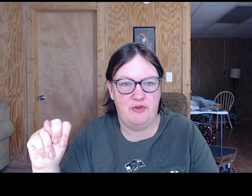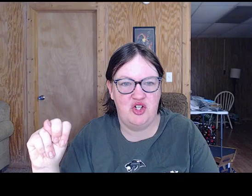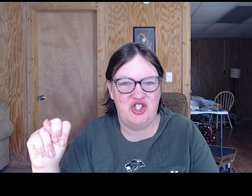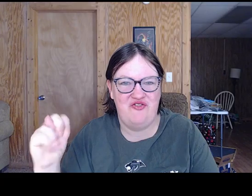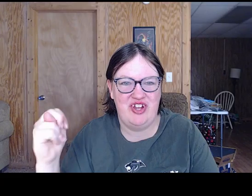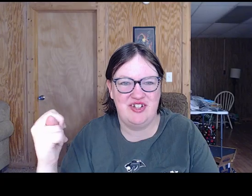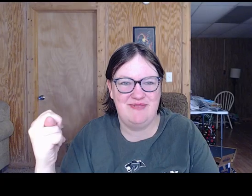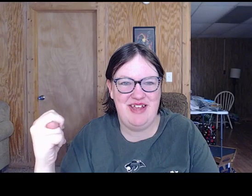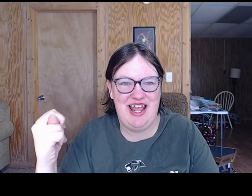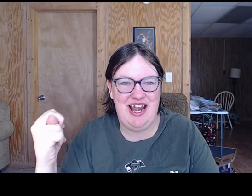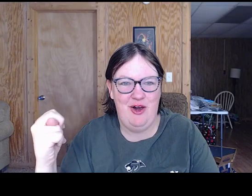two fingers.